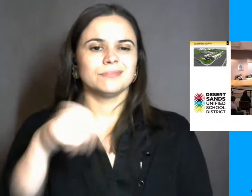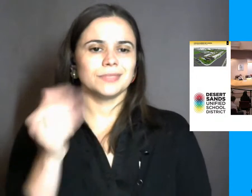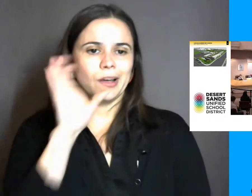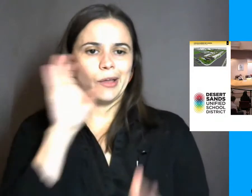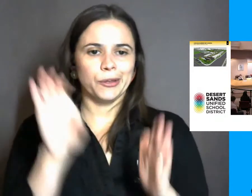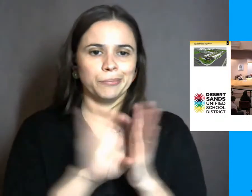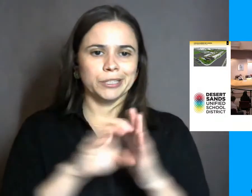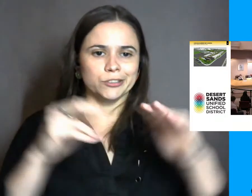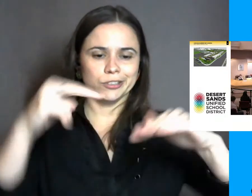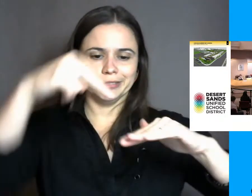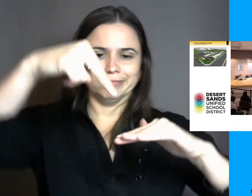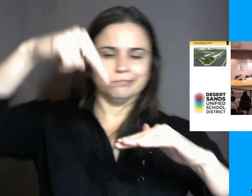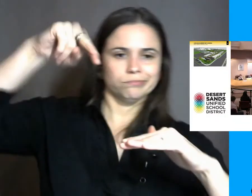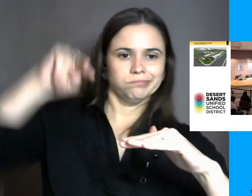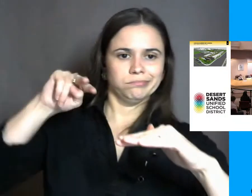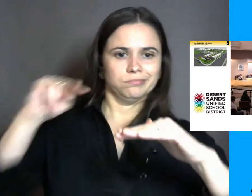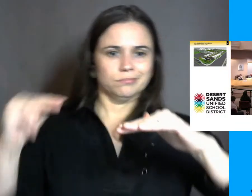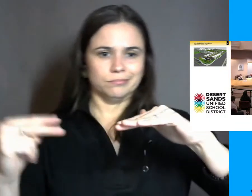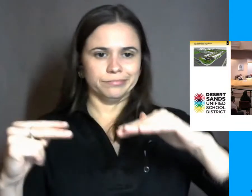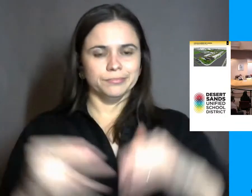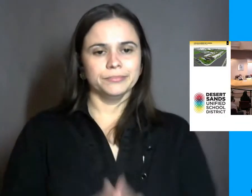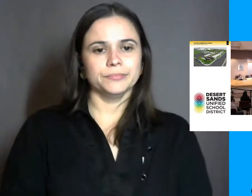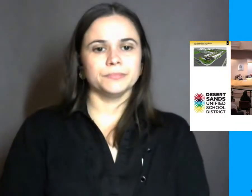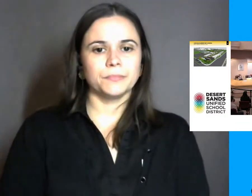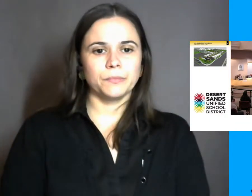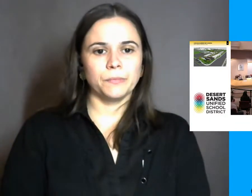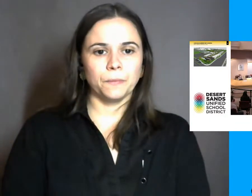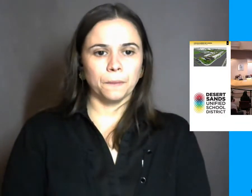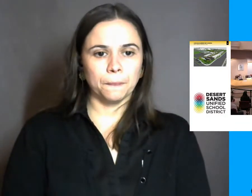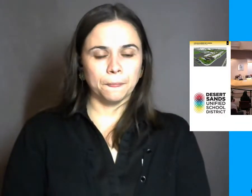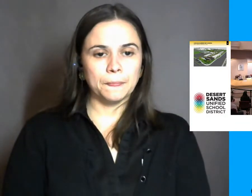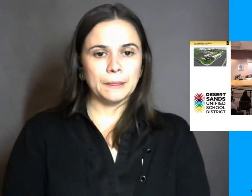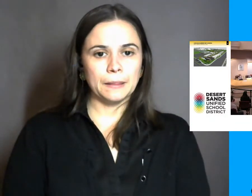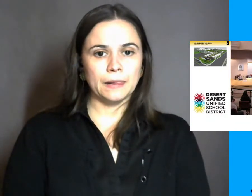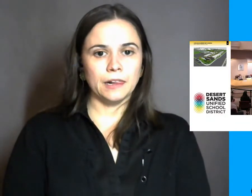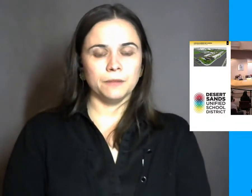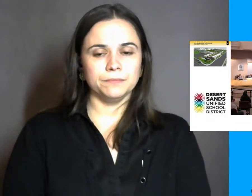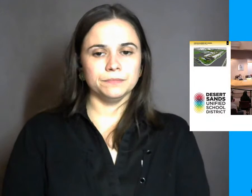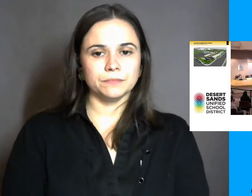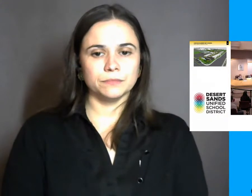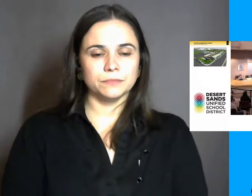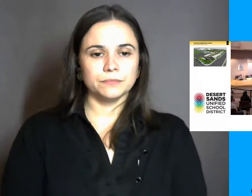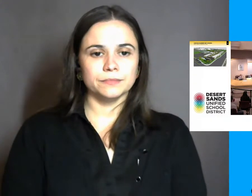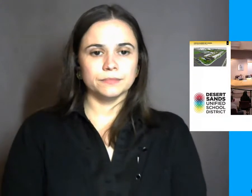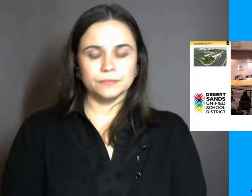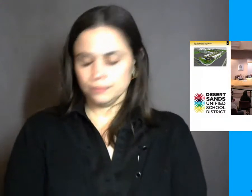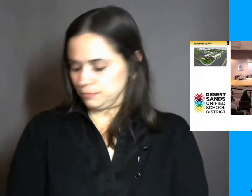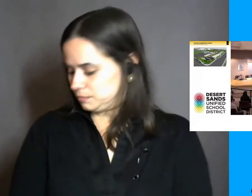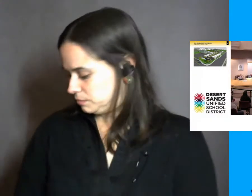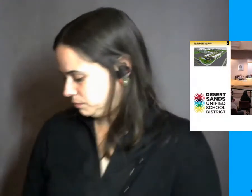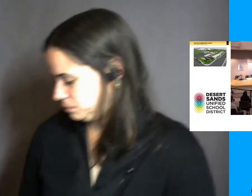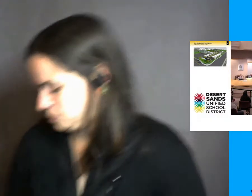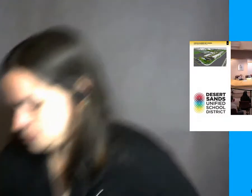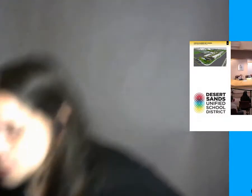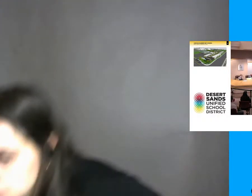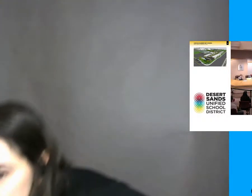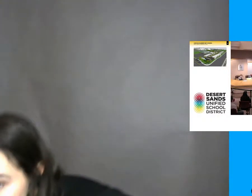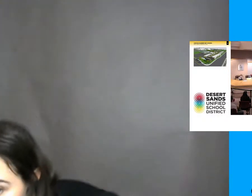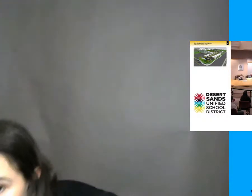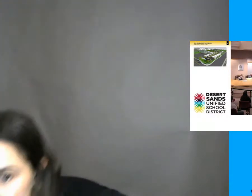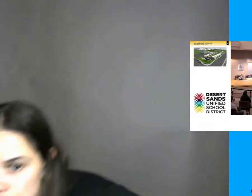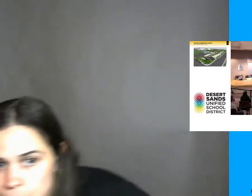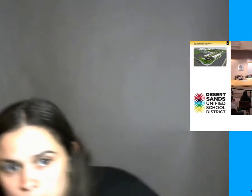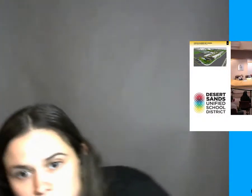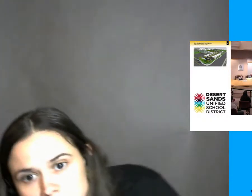Falls and then off of Portola on the right-hand side. So you can see the darker gray building is the administration. You have classroom wings going along